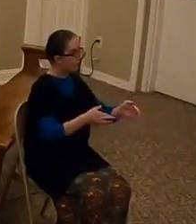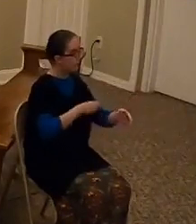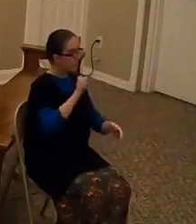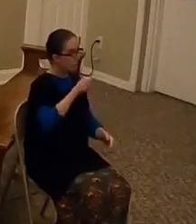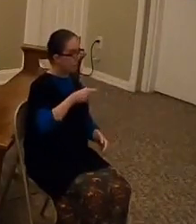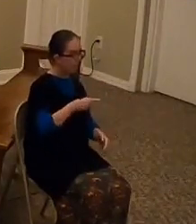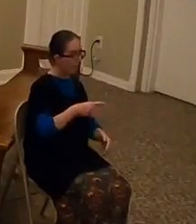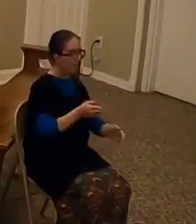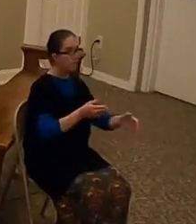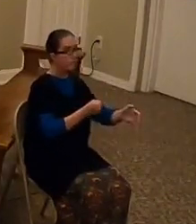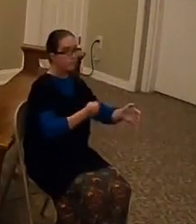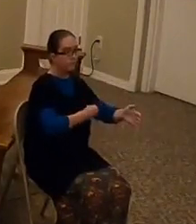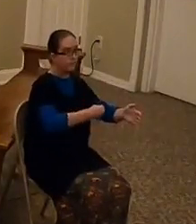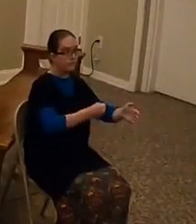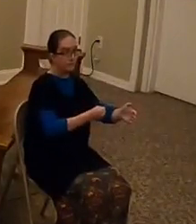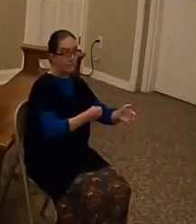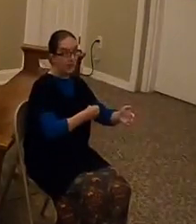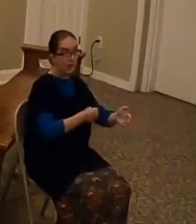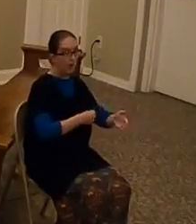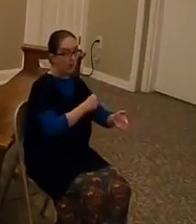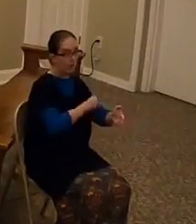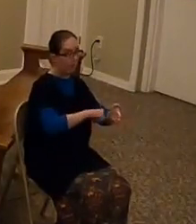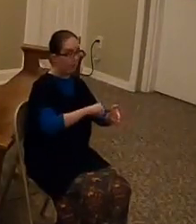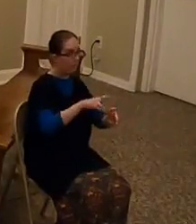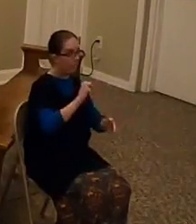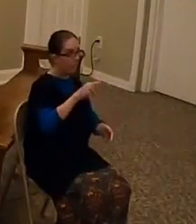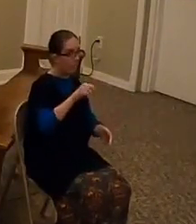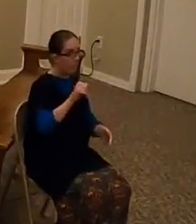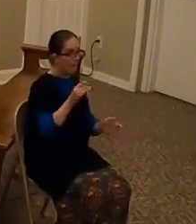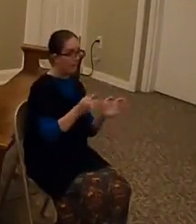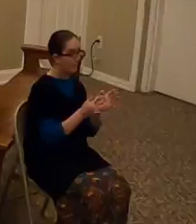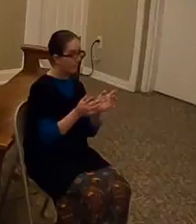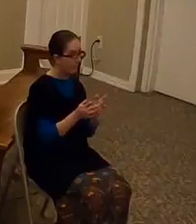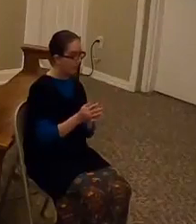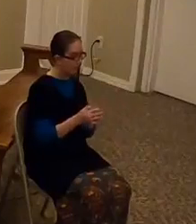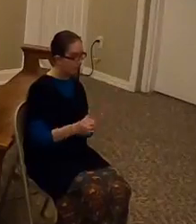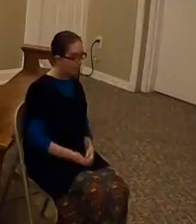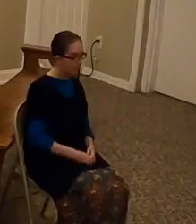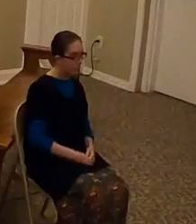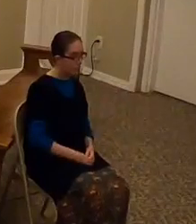rap songs, rapping to Jesus.